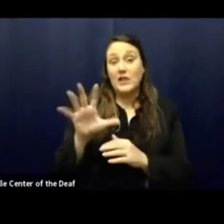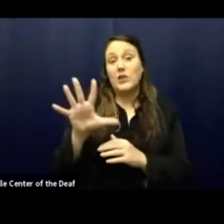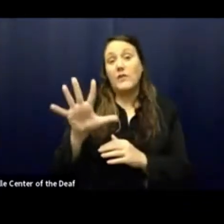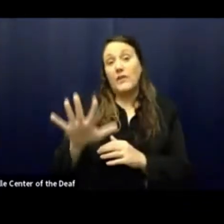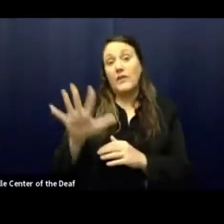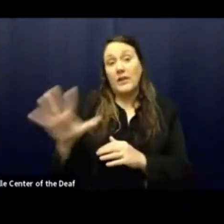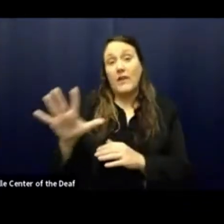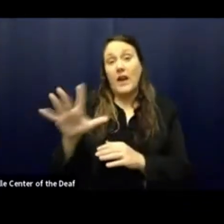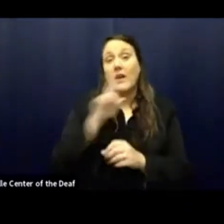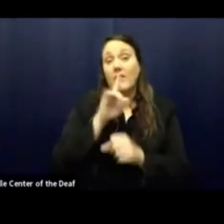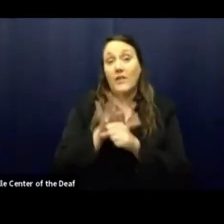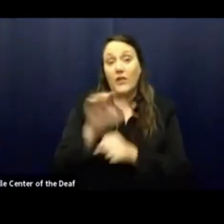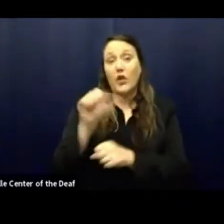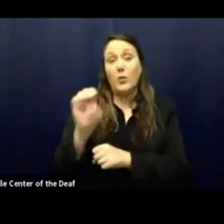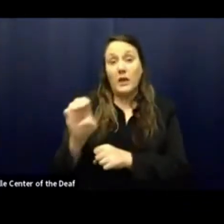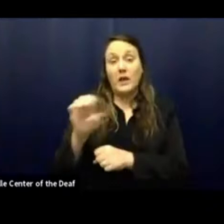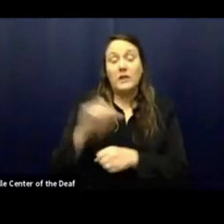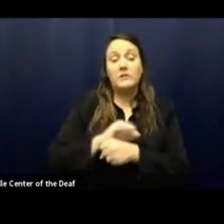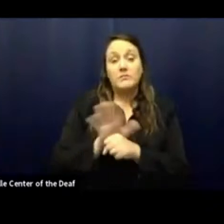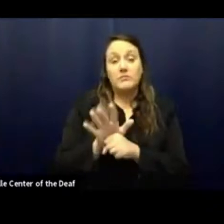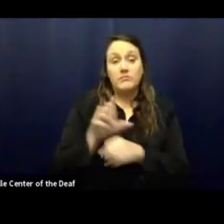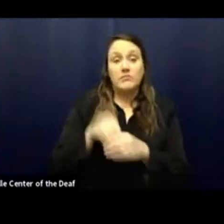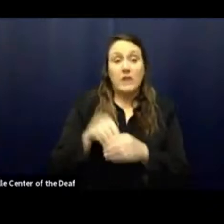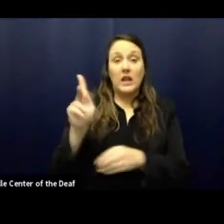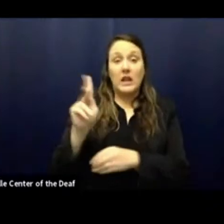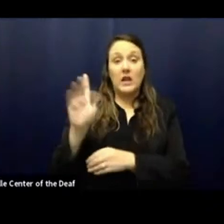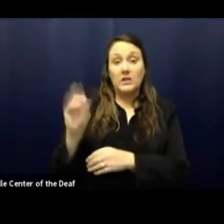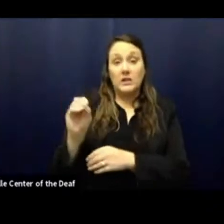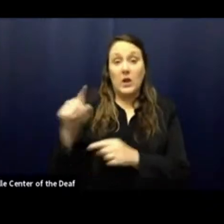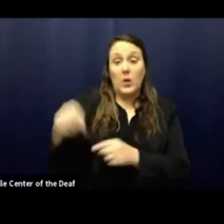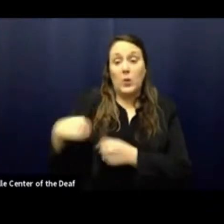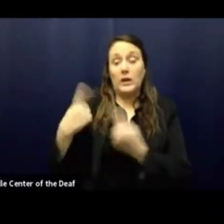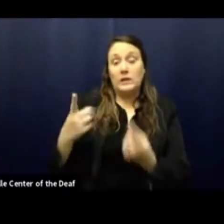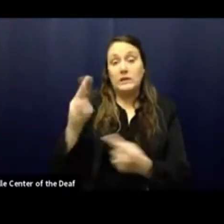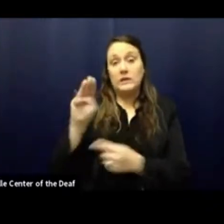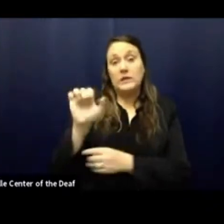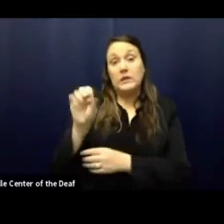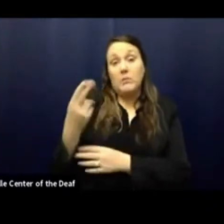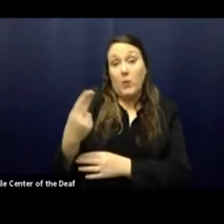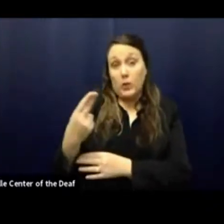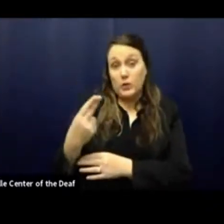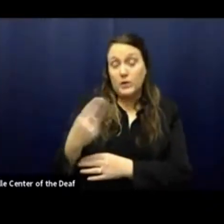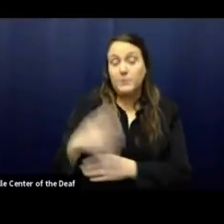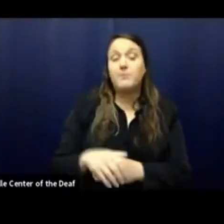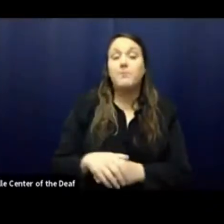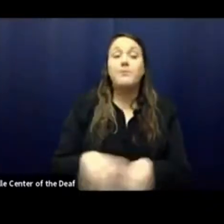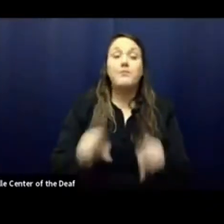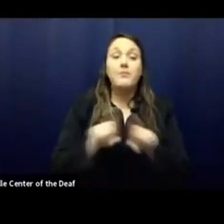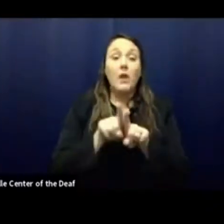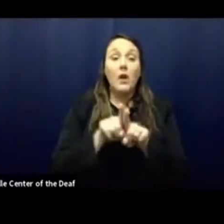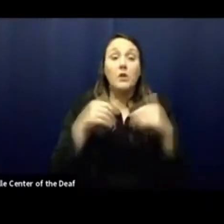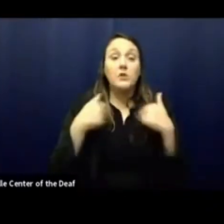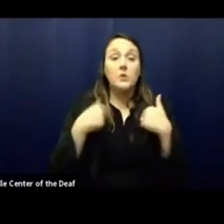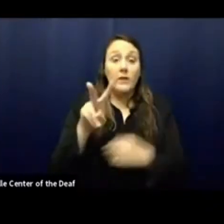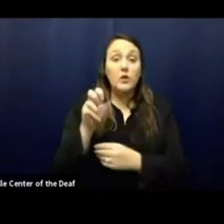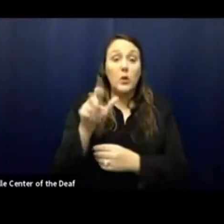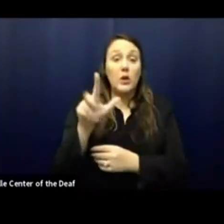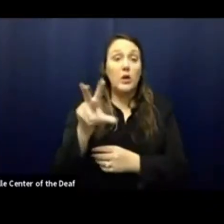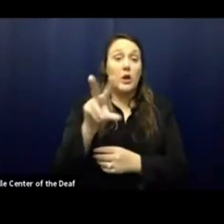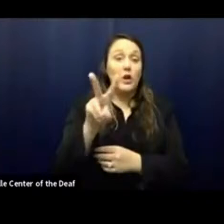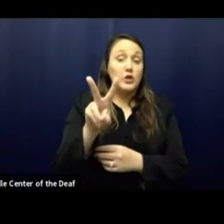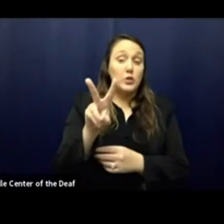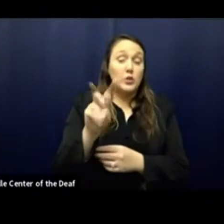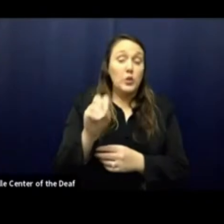5,655 confirmed cases of COVID-19 in Knox County since March. Additionally, we have 203 probable